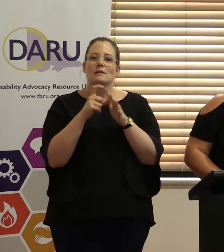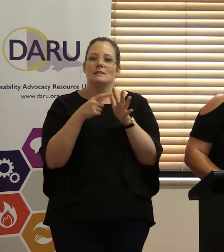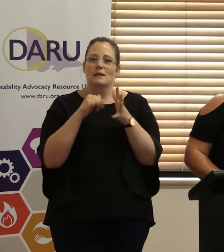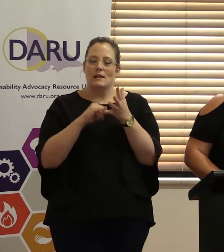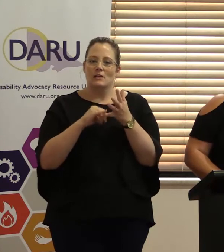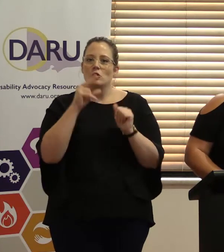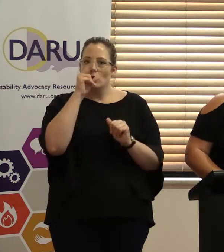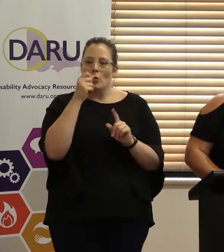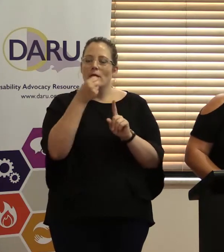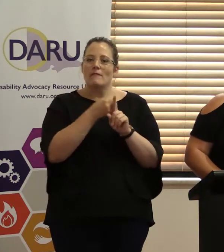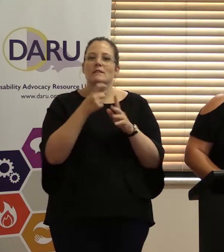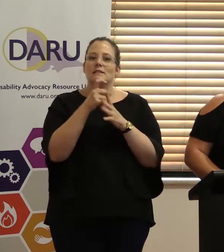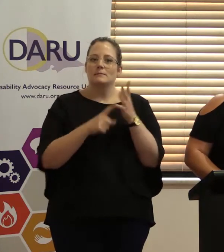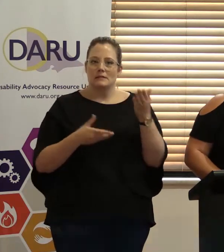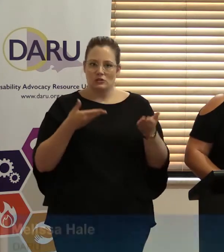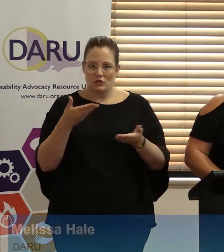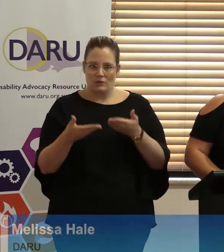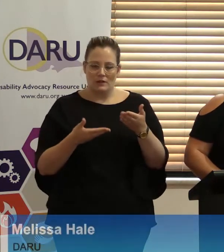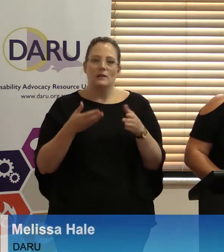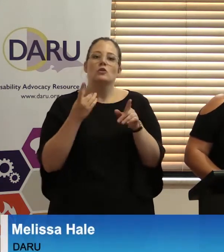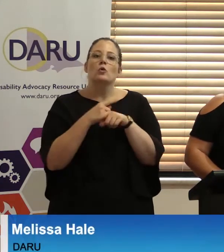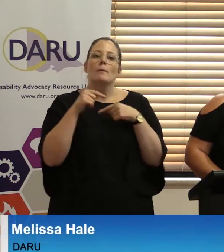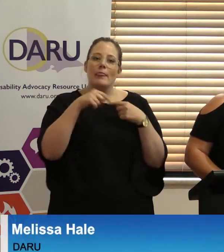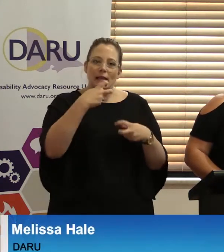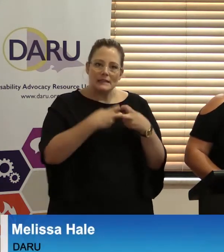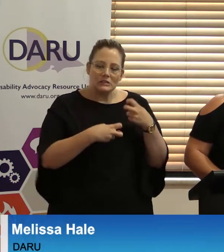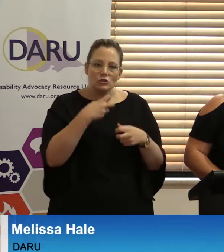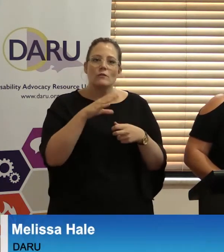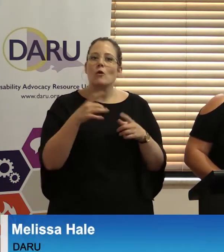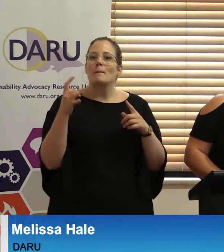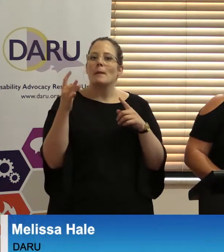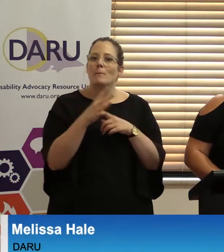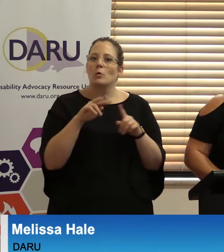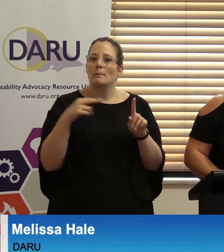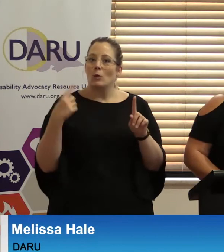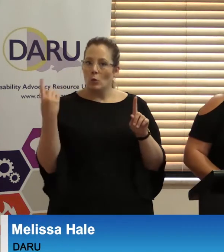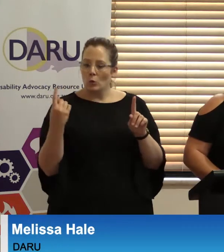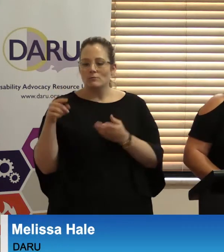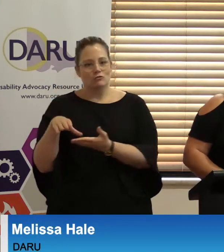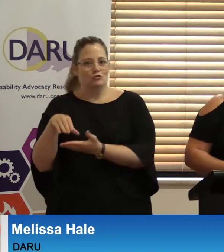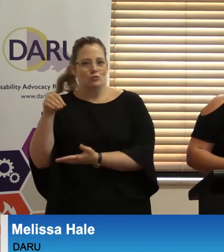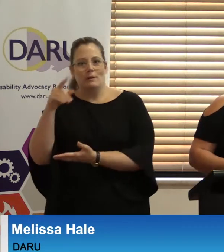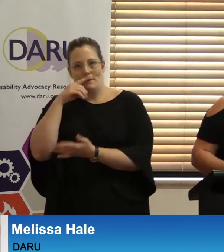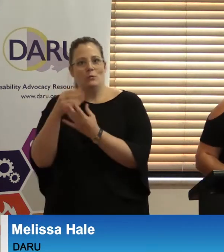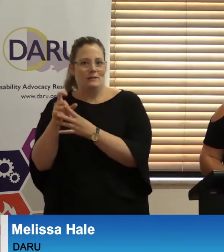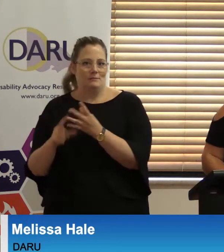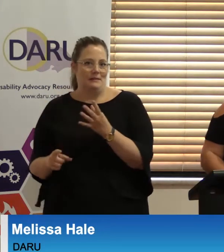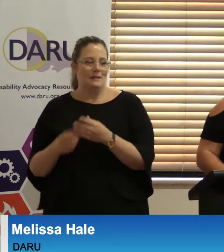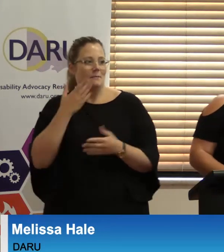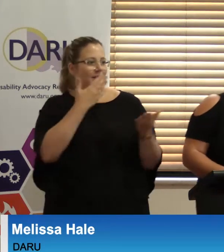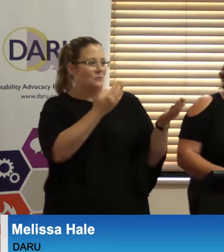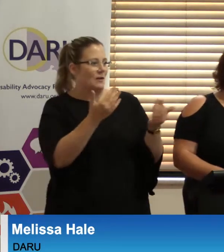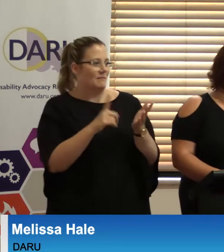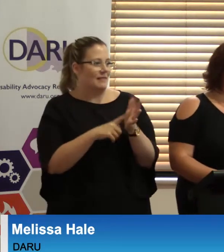talk about the perspective of these issues from the most important people of all, the students. So please welcome Leah.